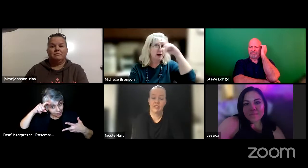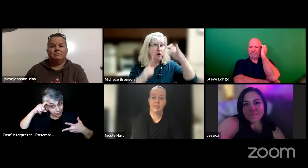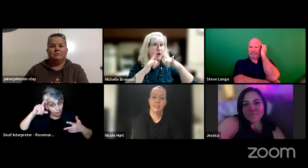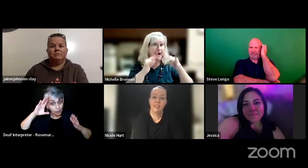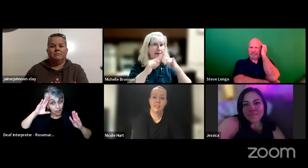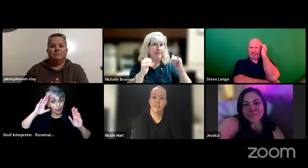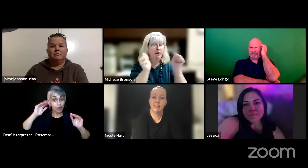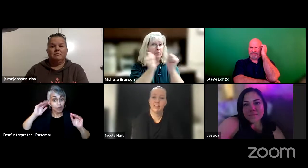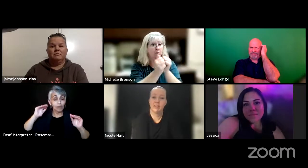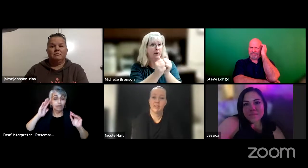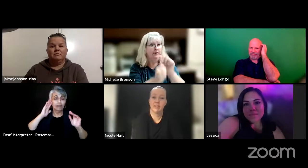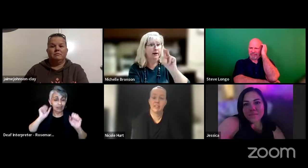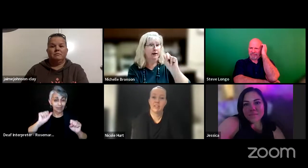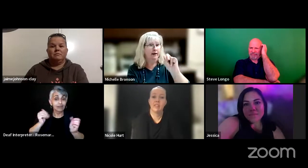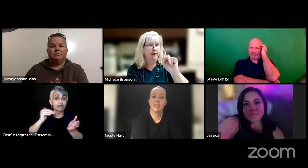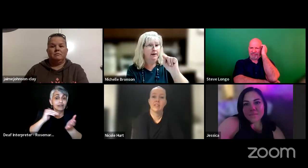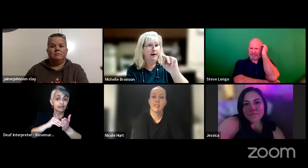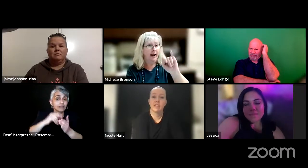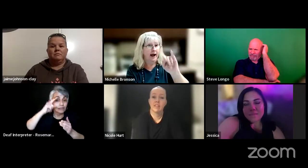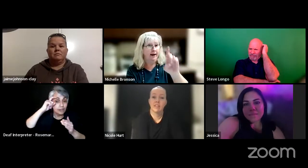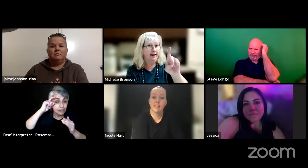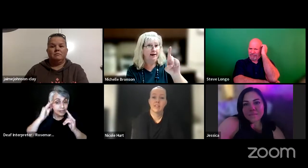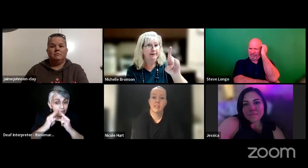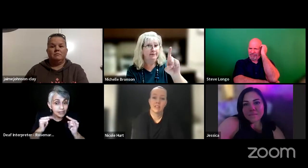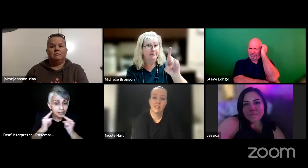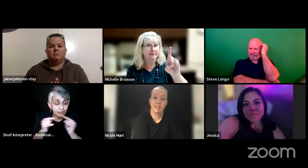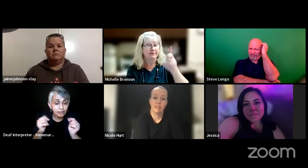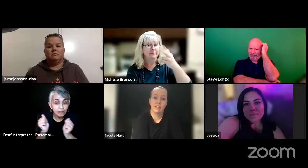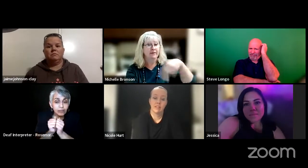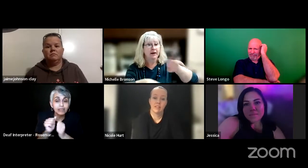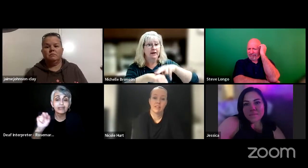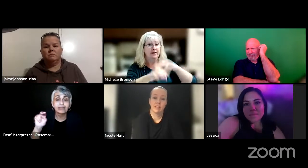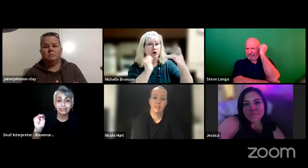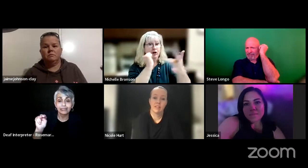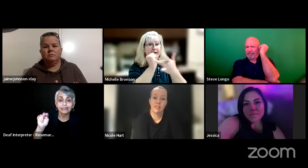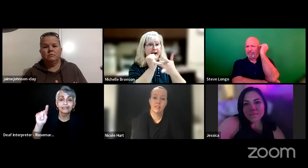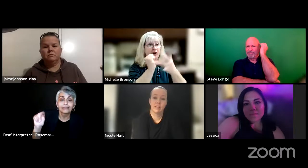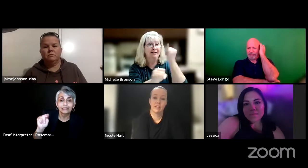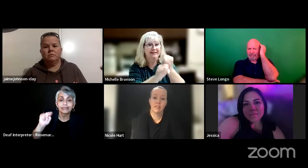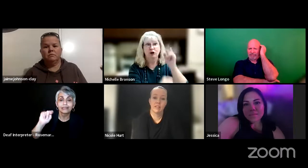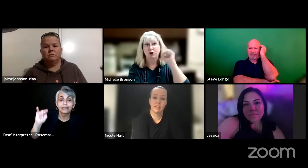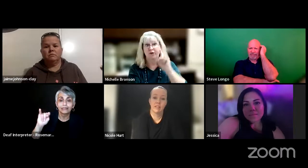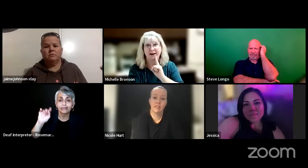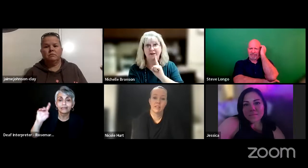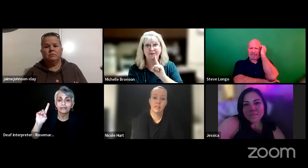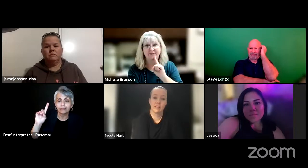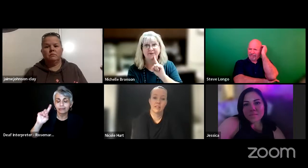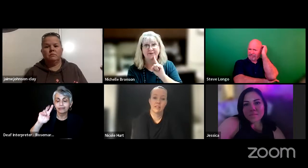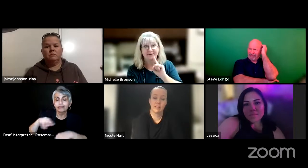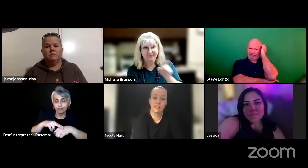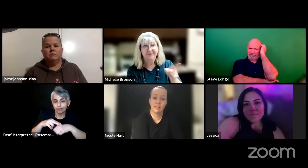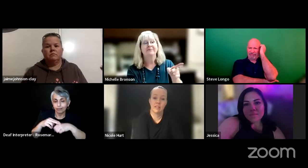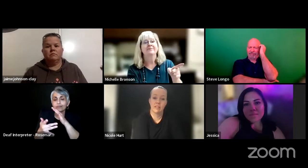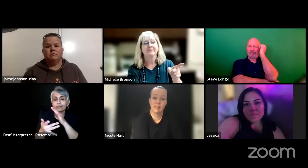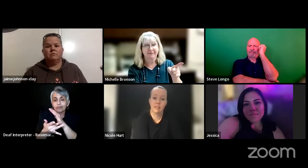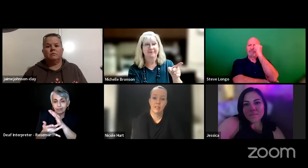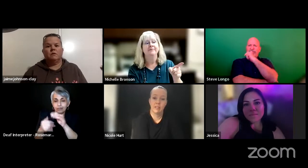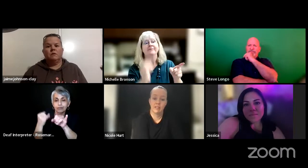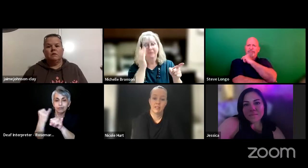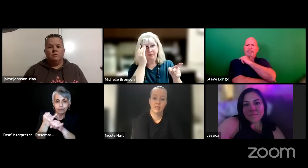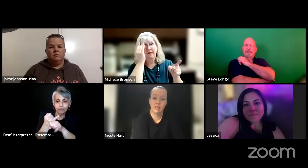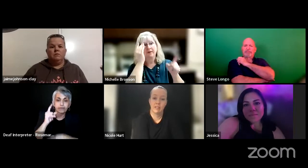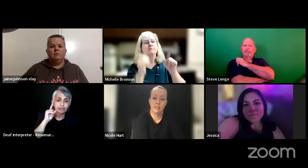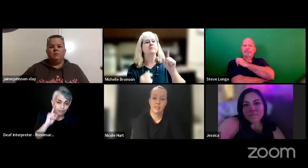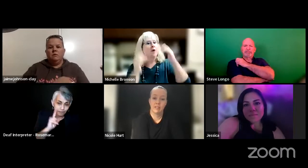This summer, we do hope to have a summer camp with NTID, the National Technical Institute of the